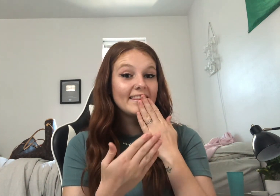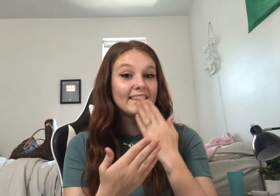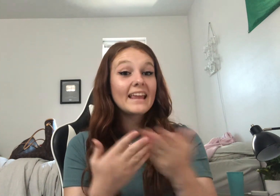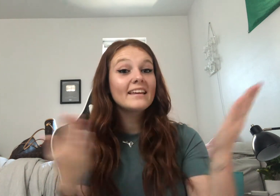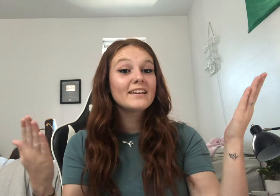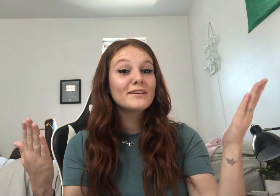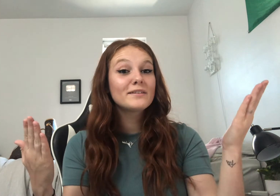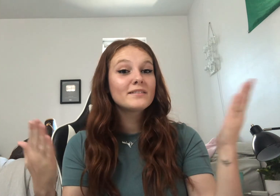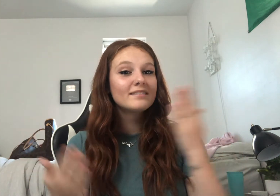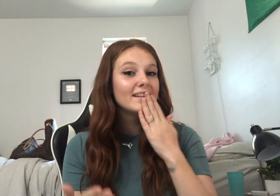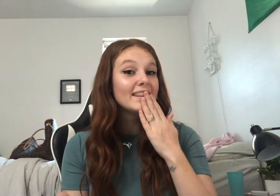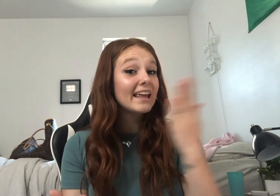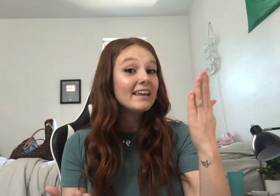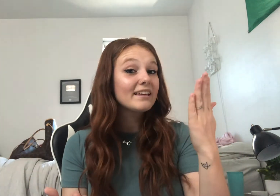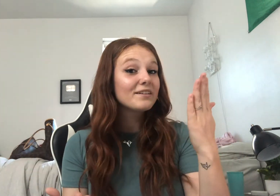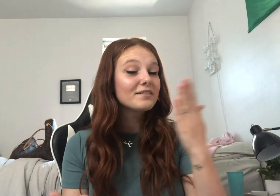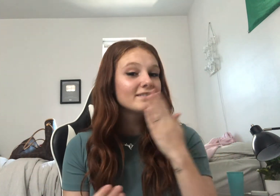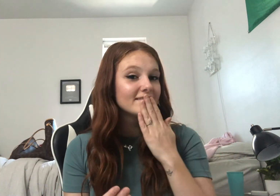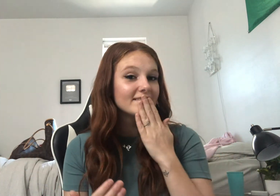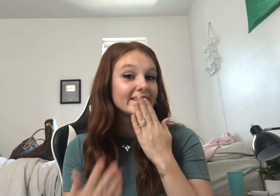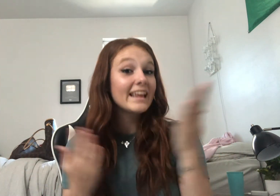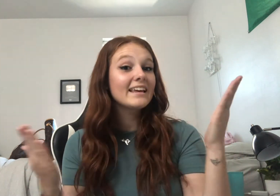thank you. Thank